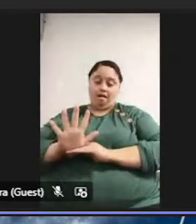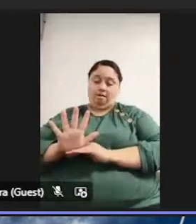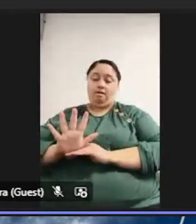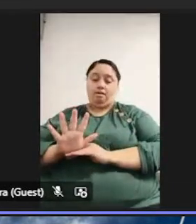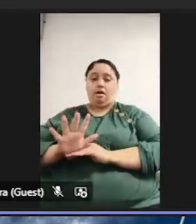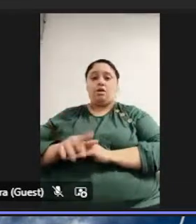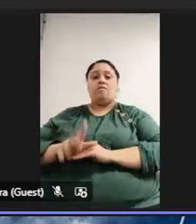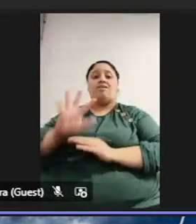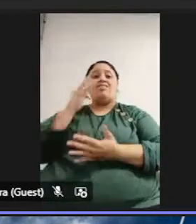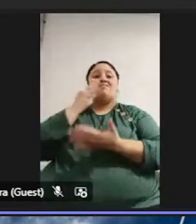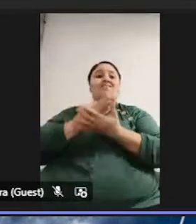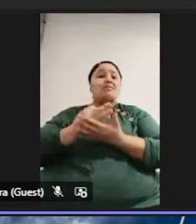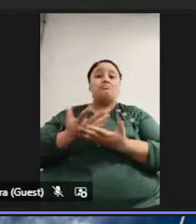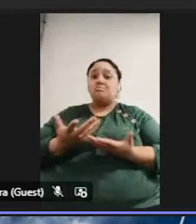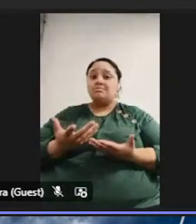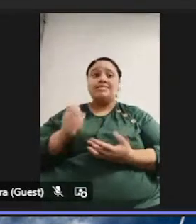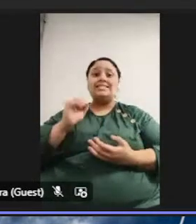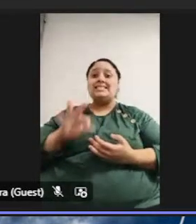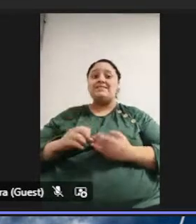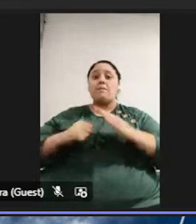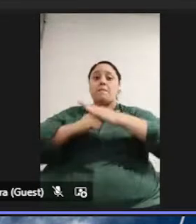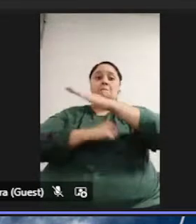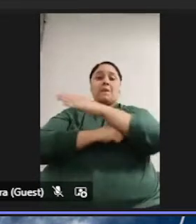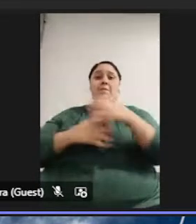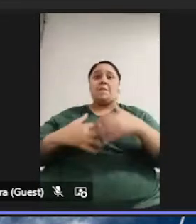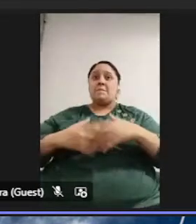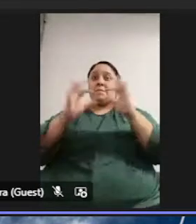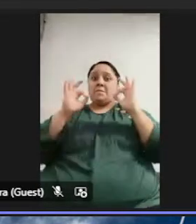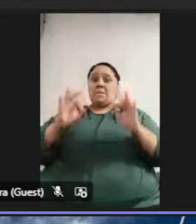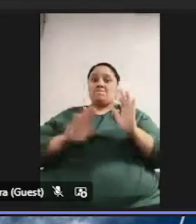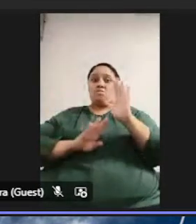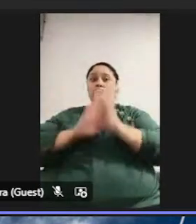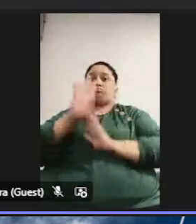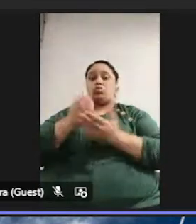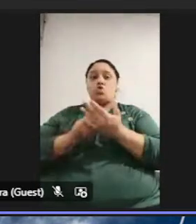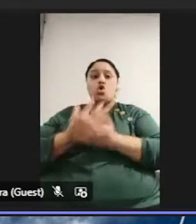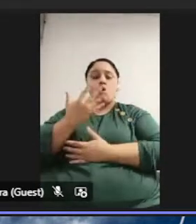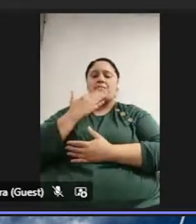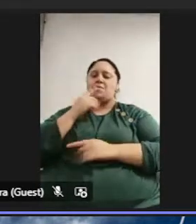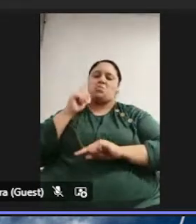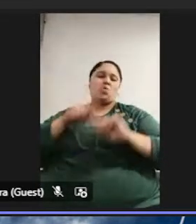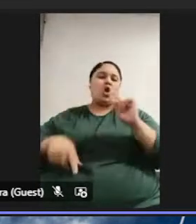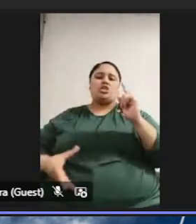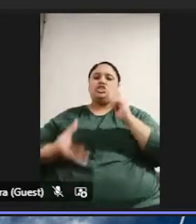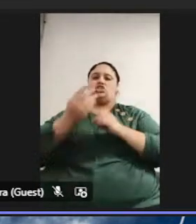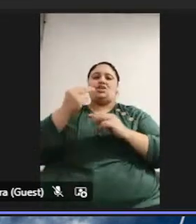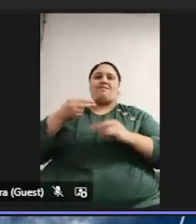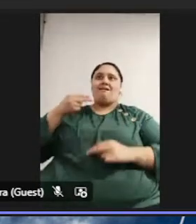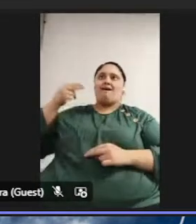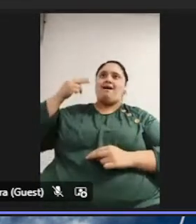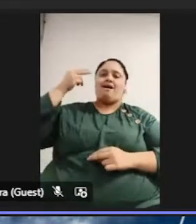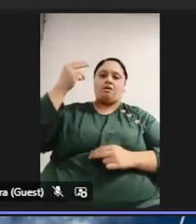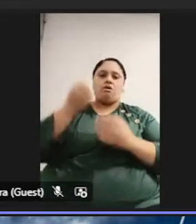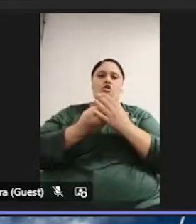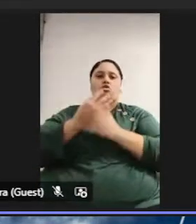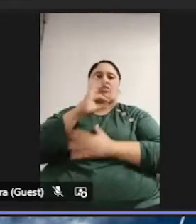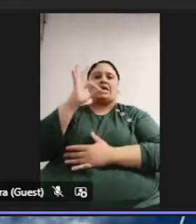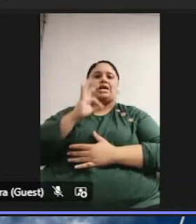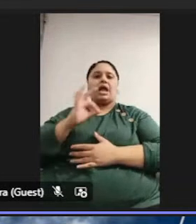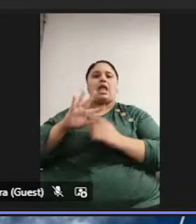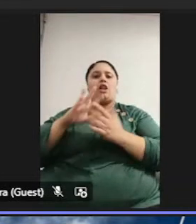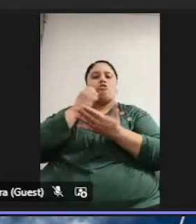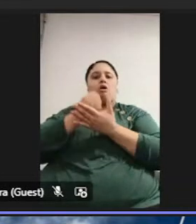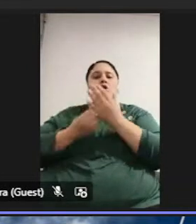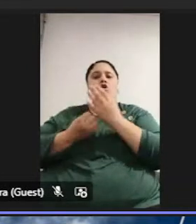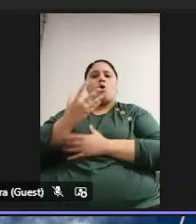get the foundations for growth right, we won't be able to achieve higher growth rates and breakout economic growth to be able to